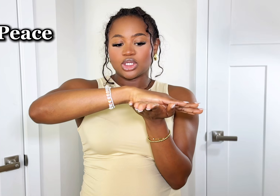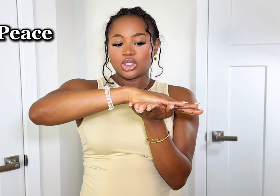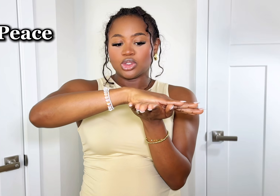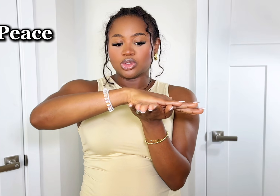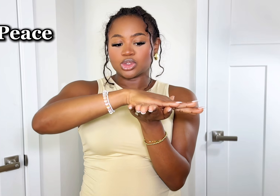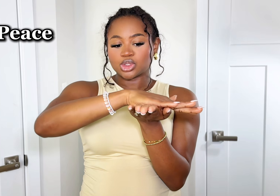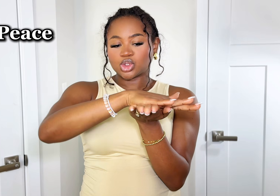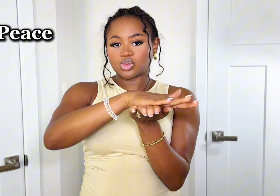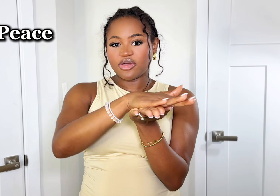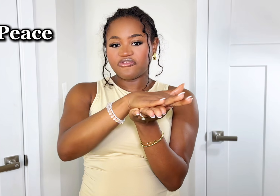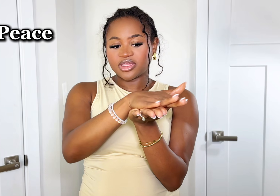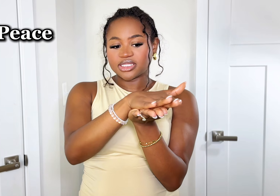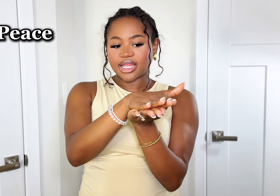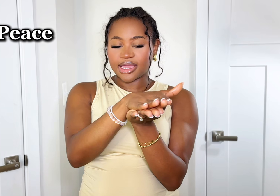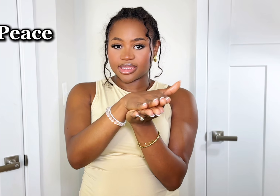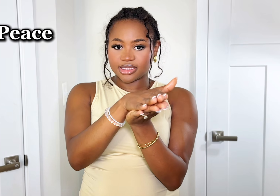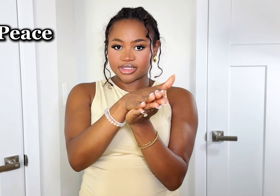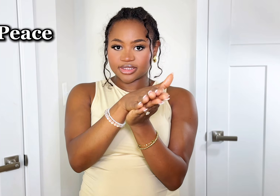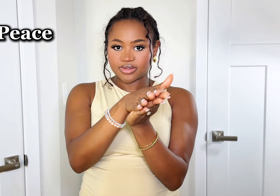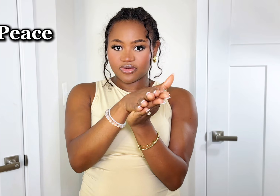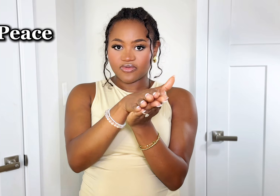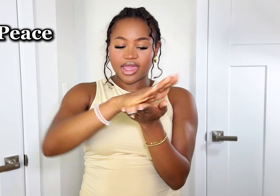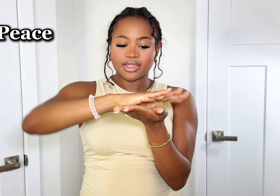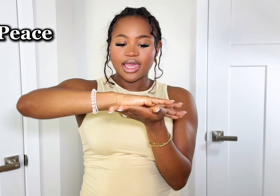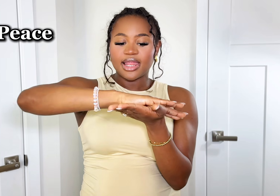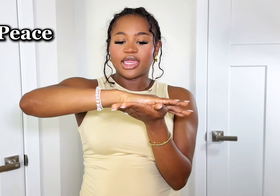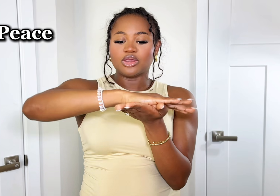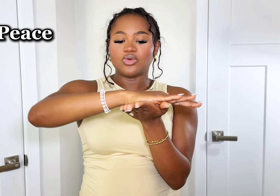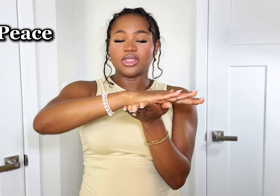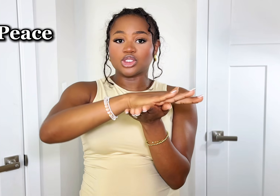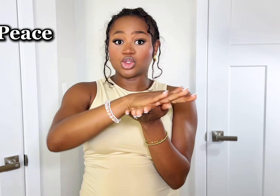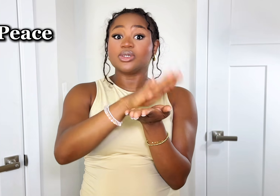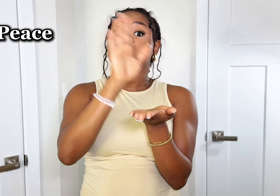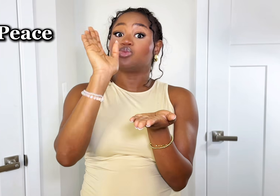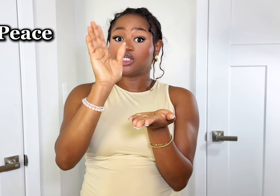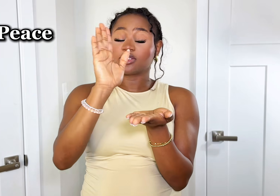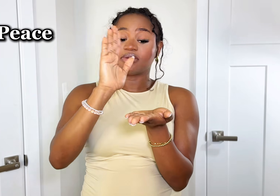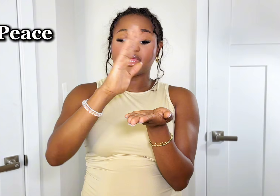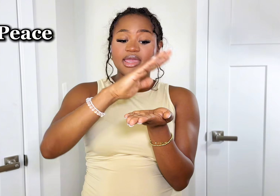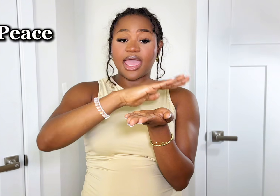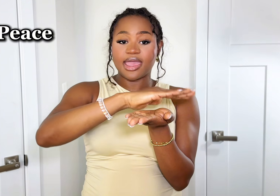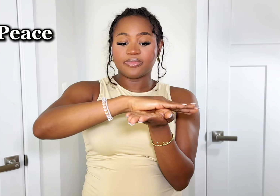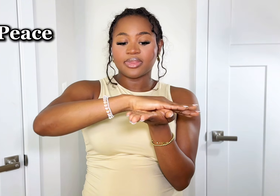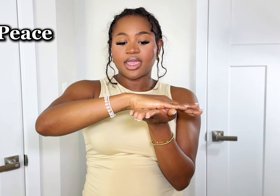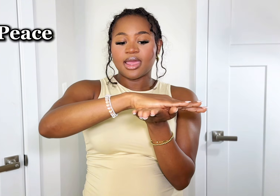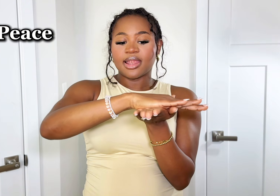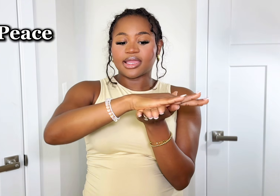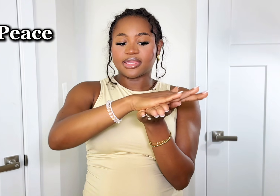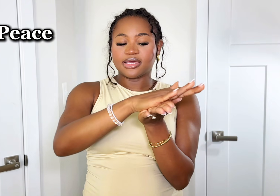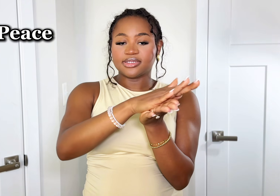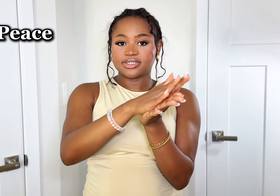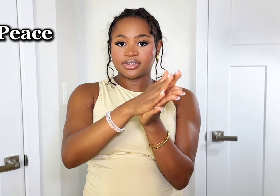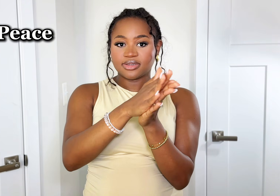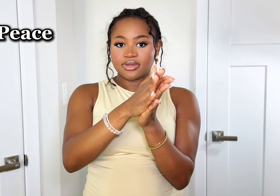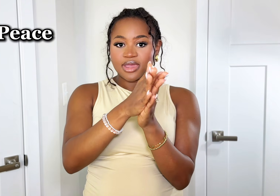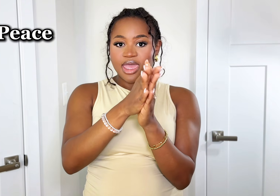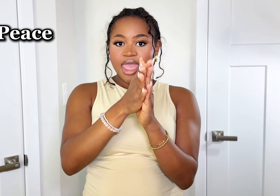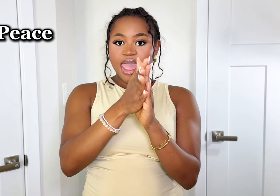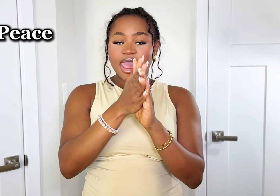you swift it like this, right? Like you're doing a twist with your dominant hand like this,